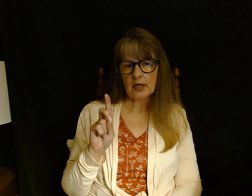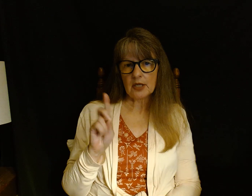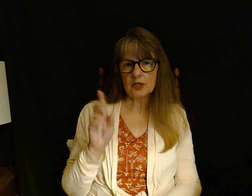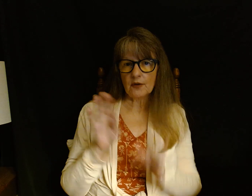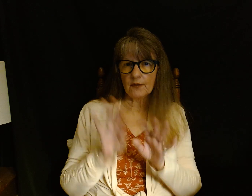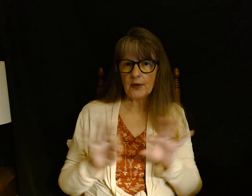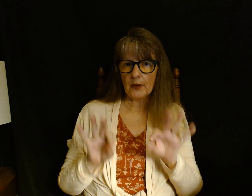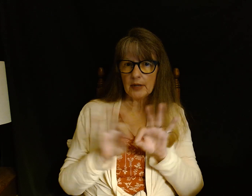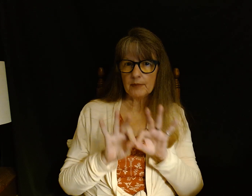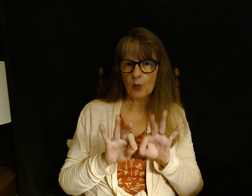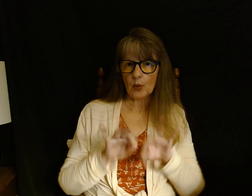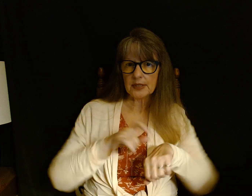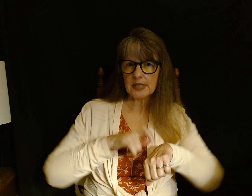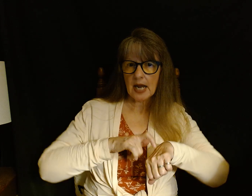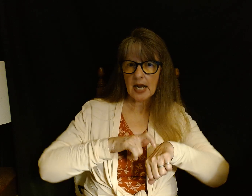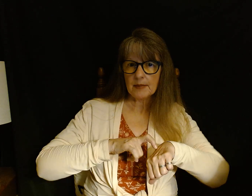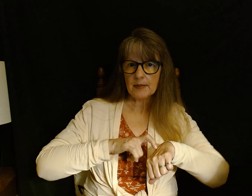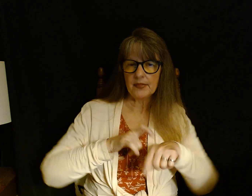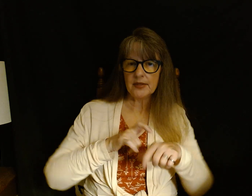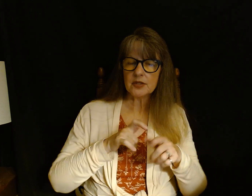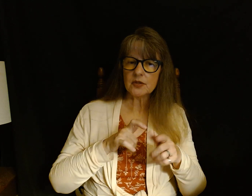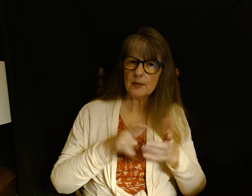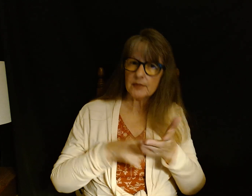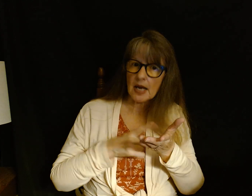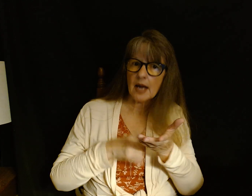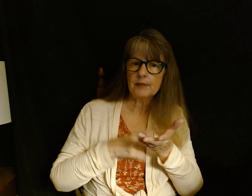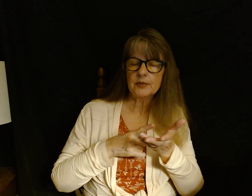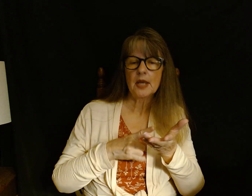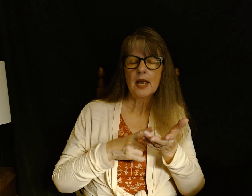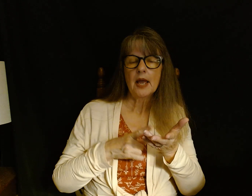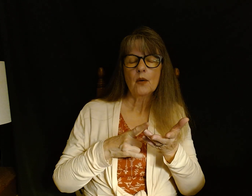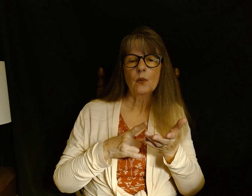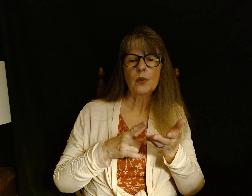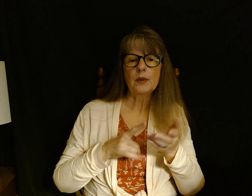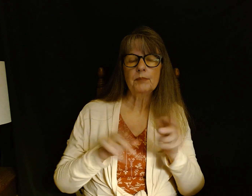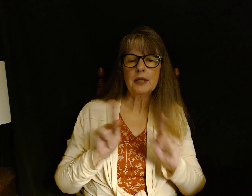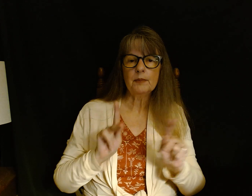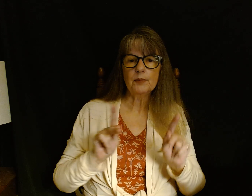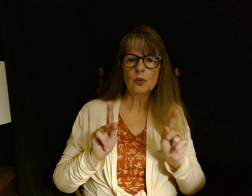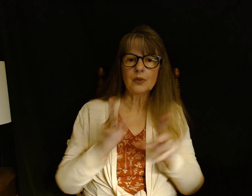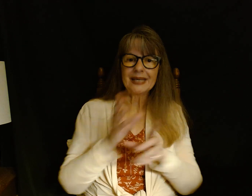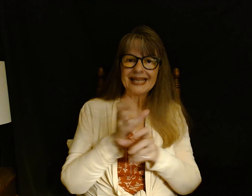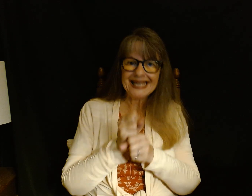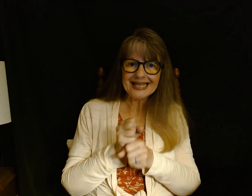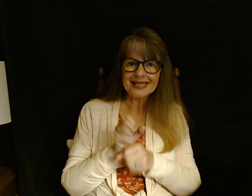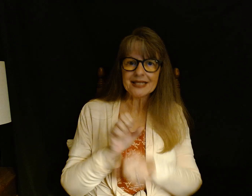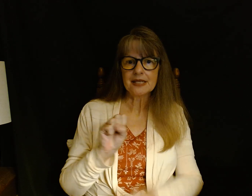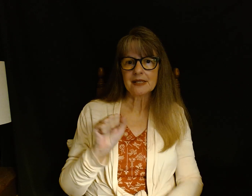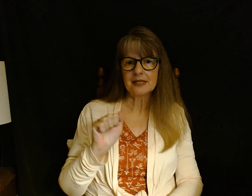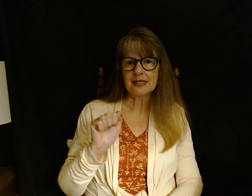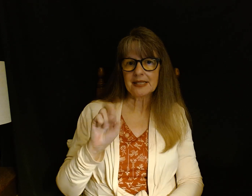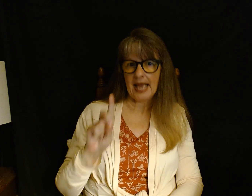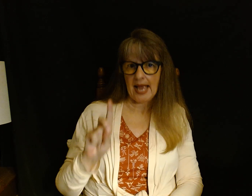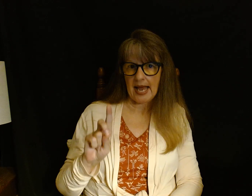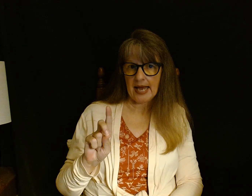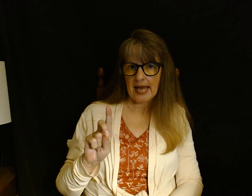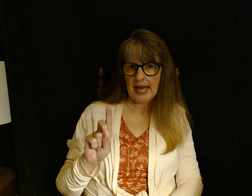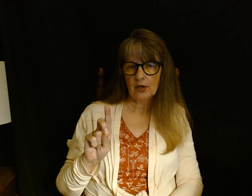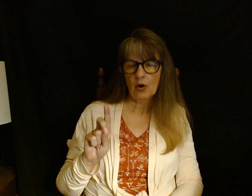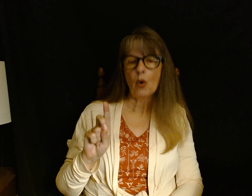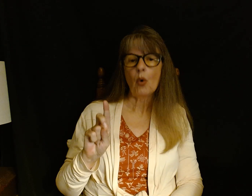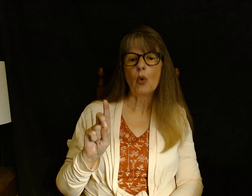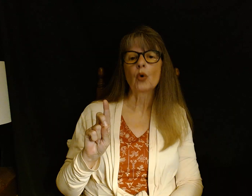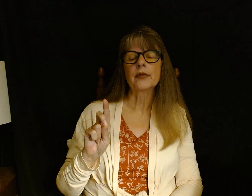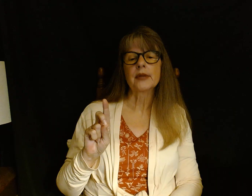a very important time, and this sometimes when people get sad or